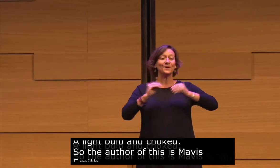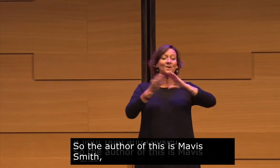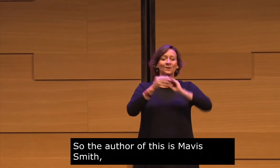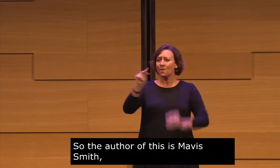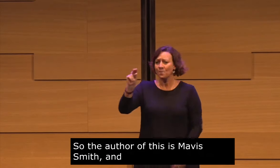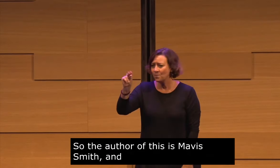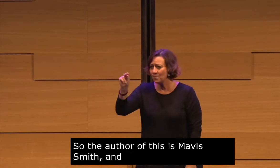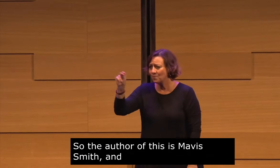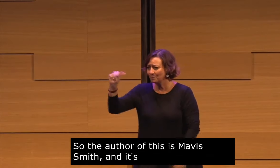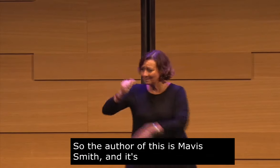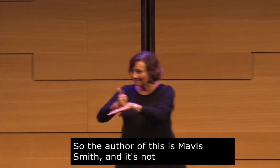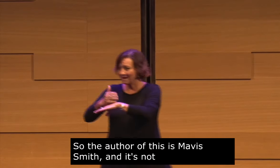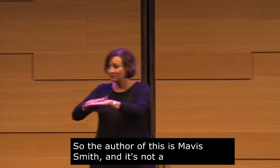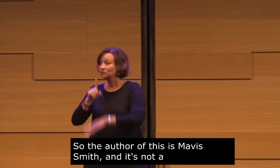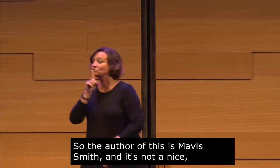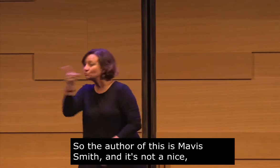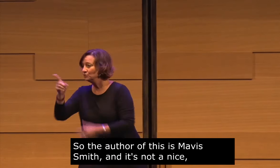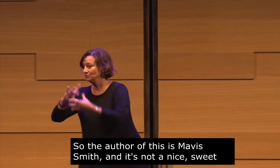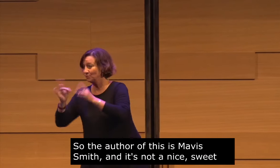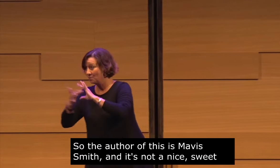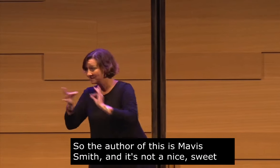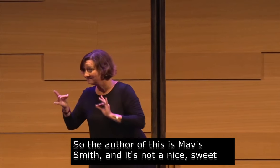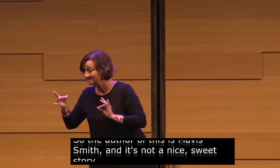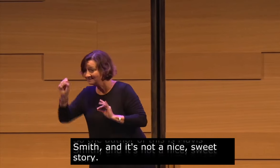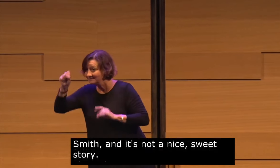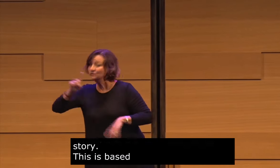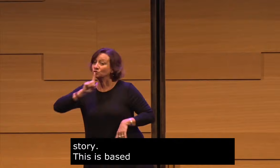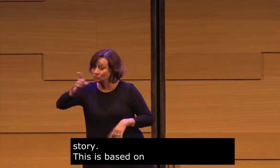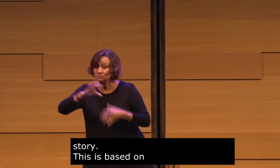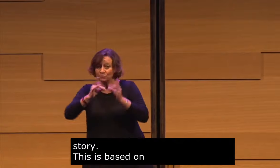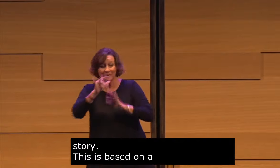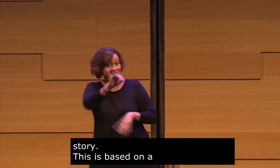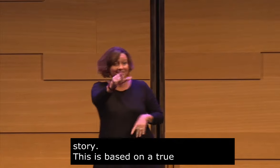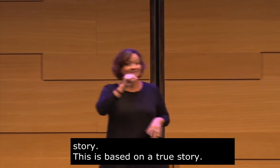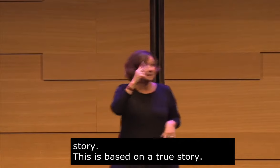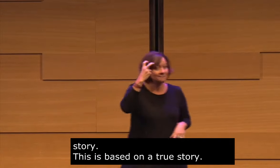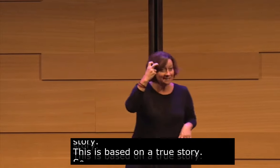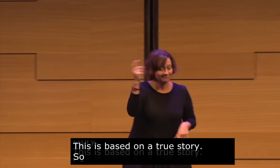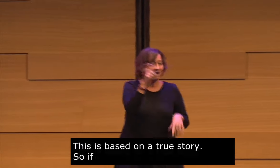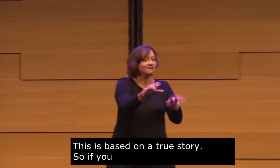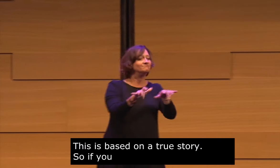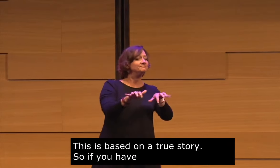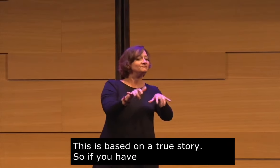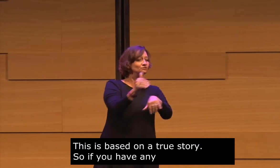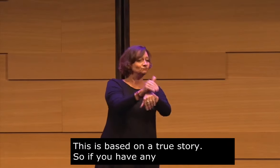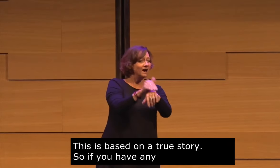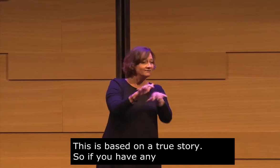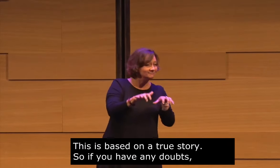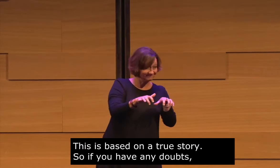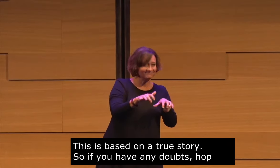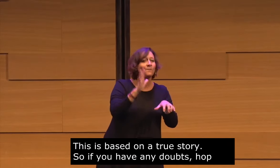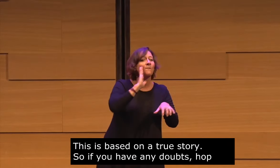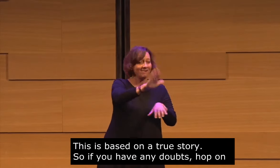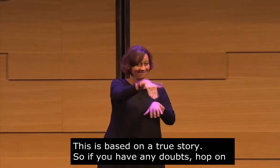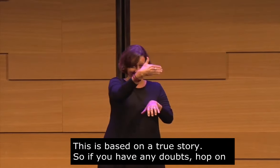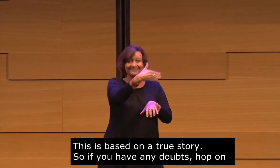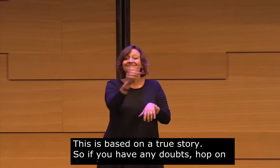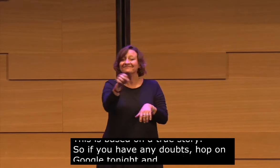And it's not a nice, sweet story. This is based on a true story. So if you have any doubts, hop on